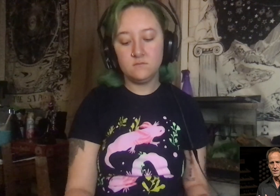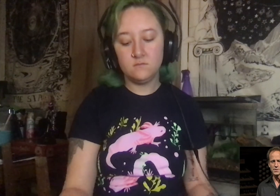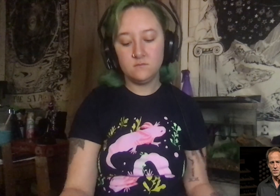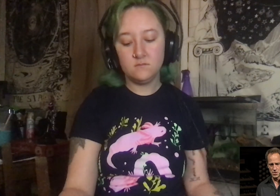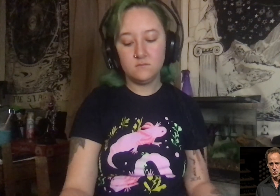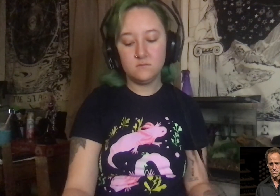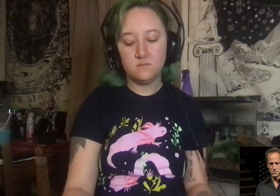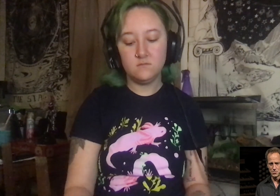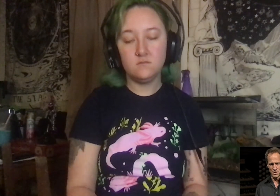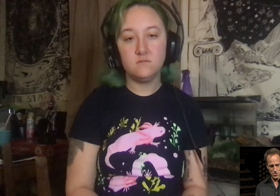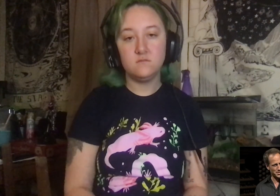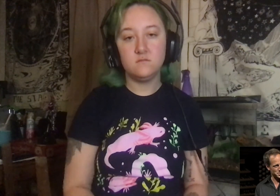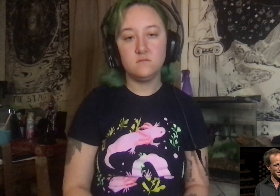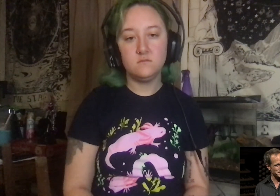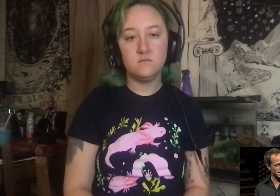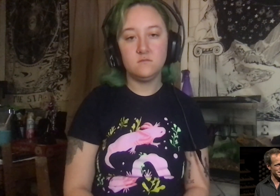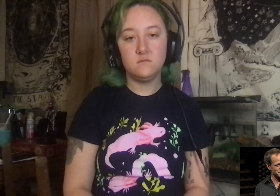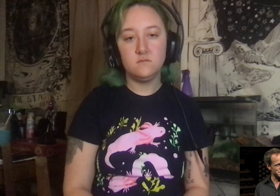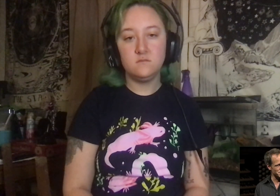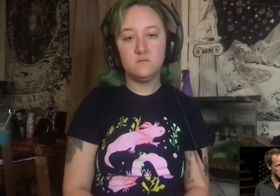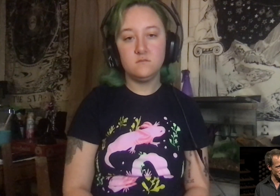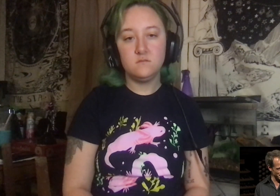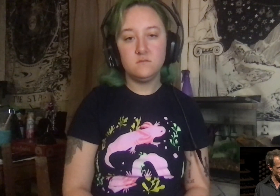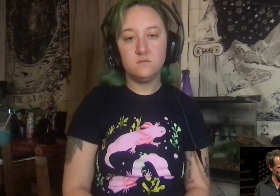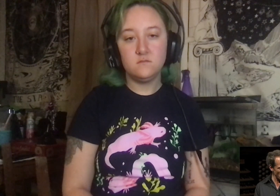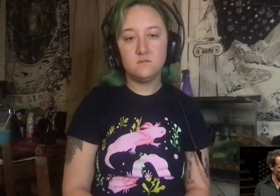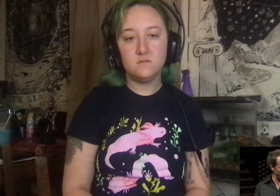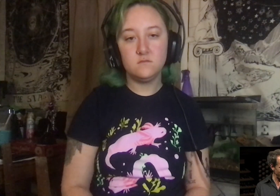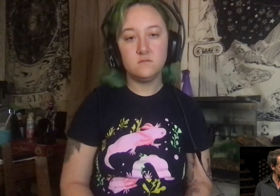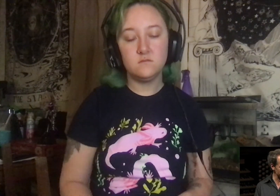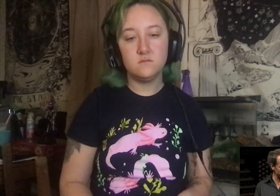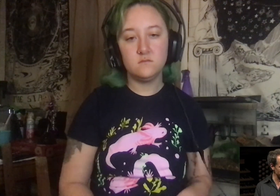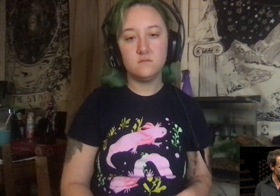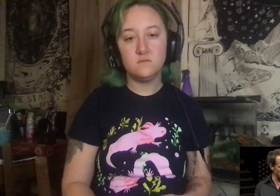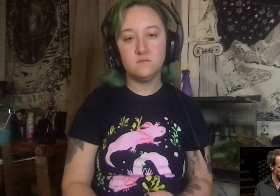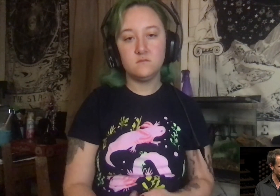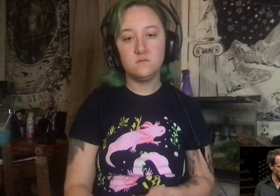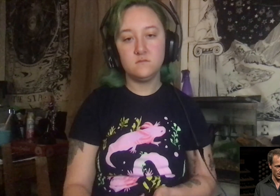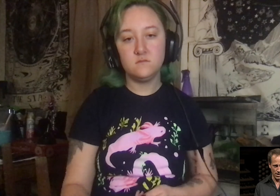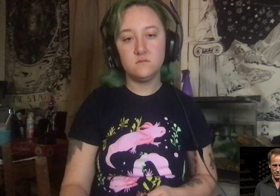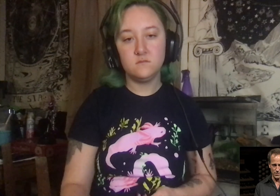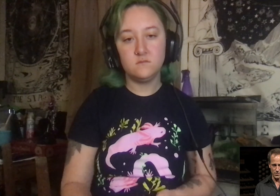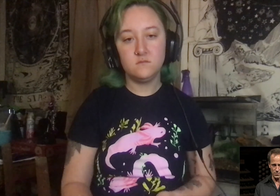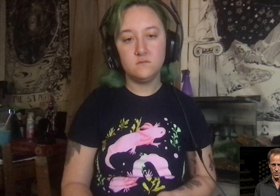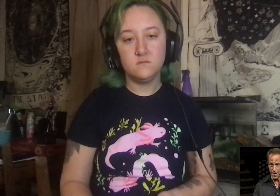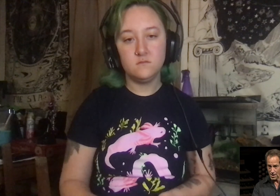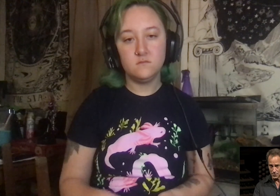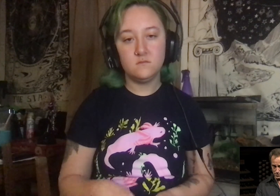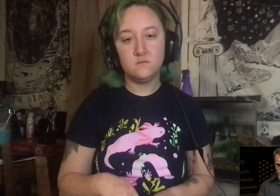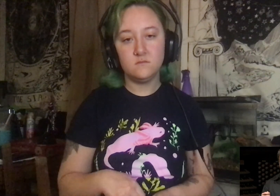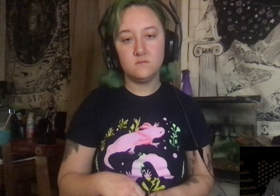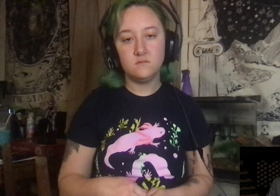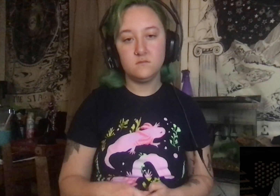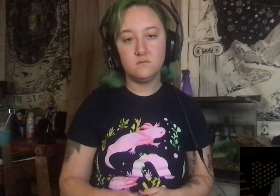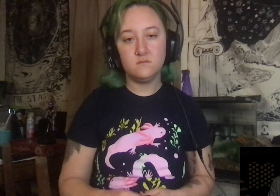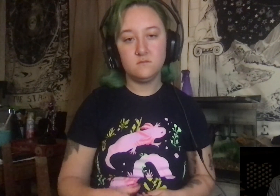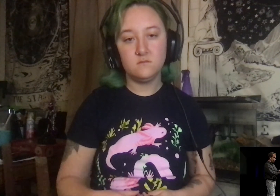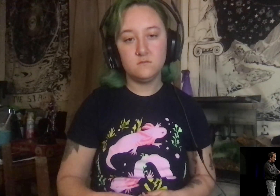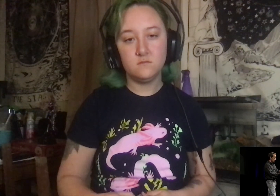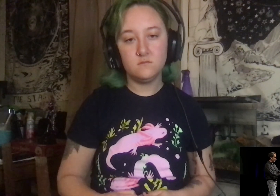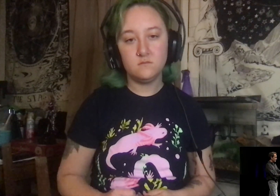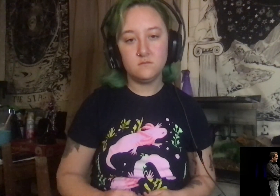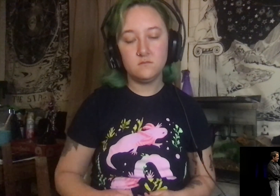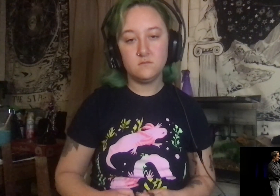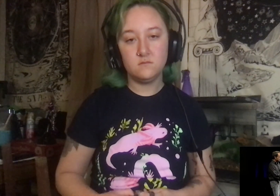celebrates imitation the way Dirty Jobs guys know it has to be done. Your iPhone without those people making the